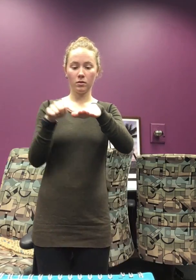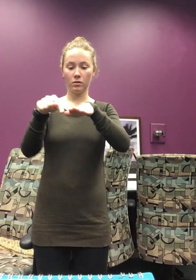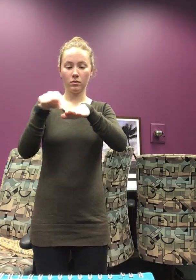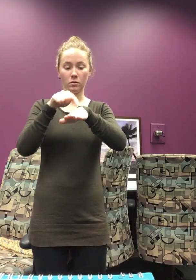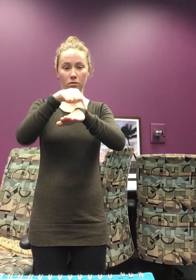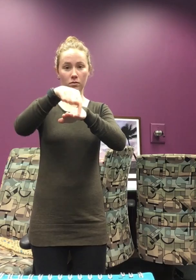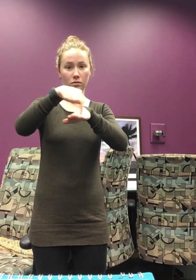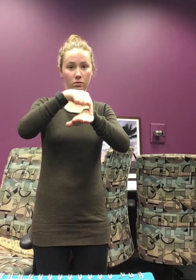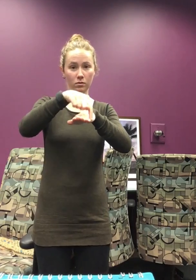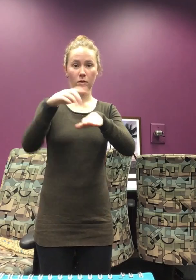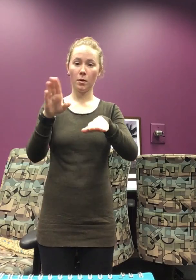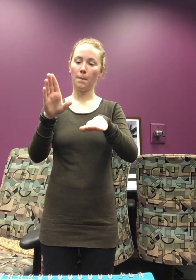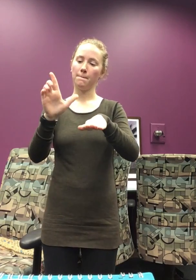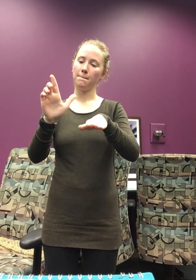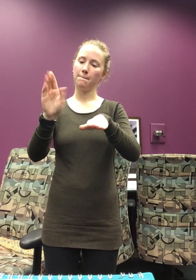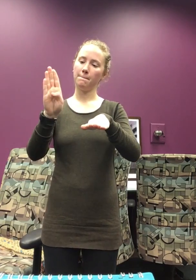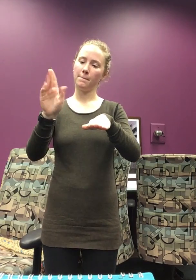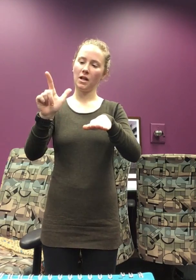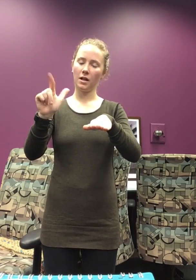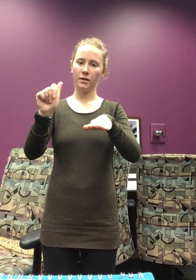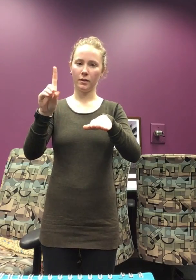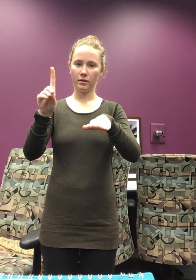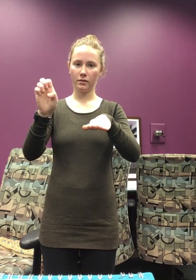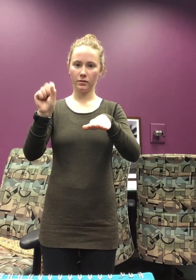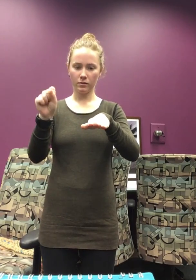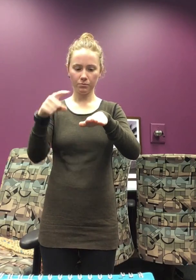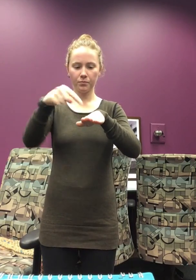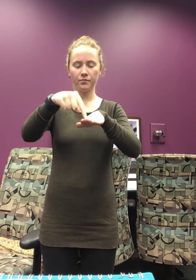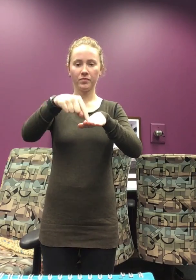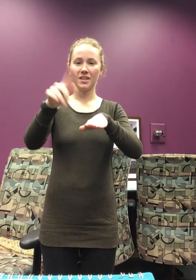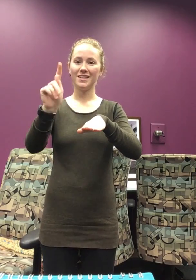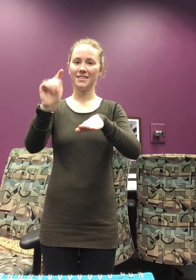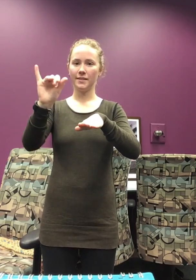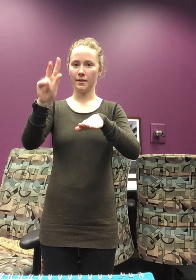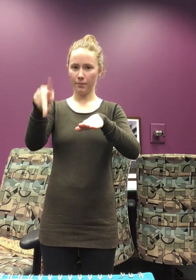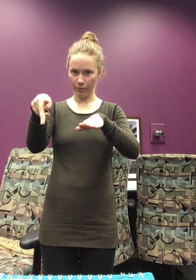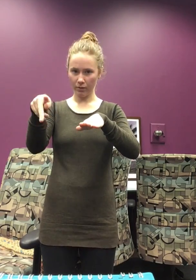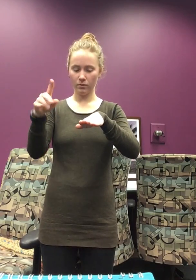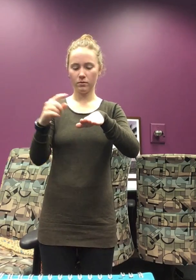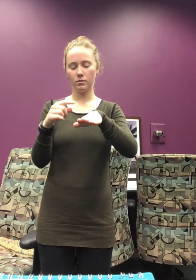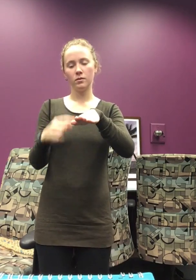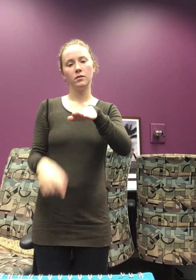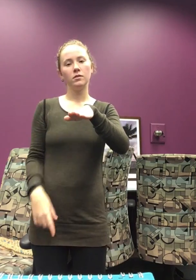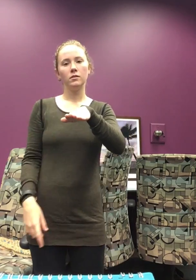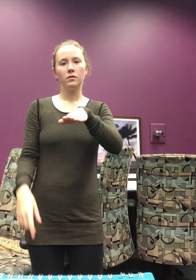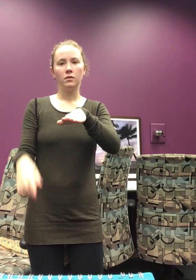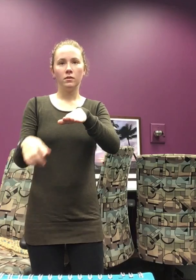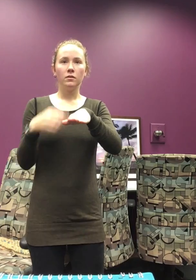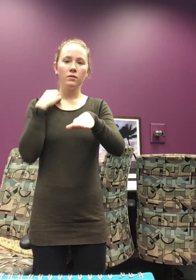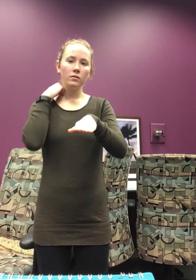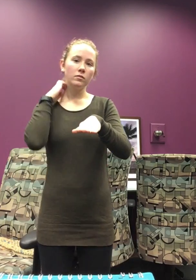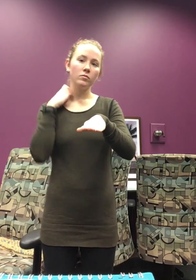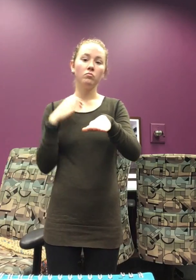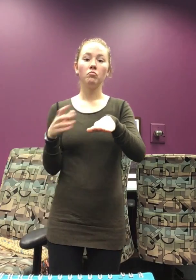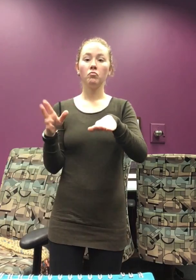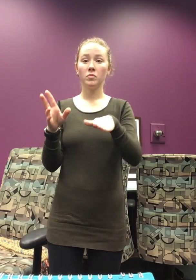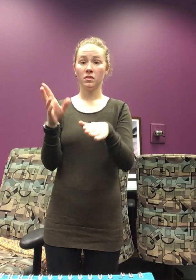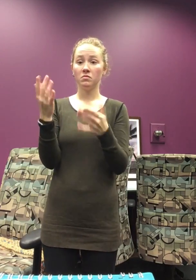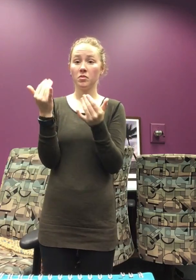of the tongue. And so today in our experiment, we're going to use 4 solutions, and we're going to see